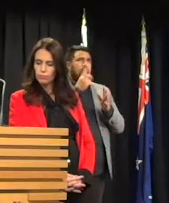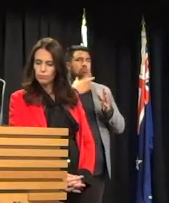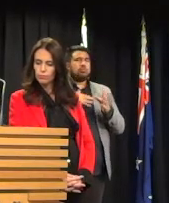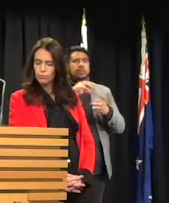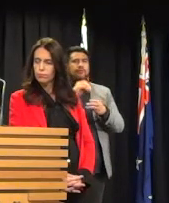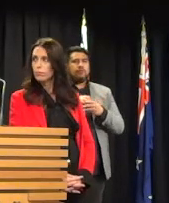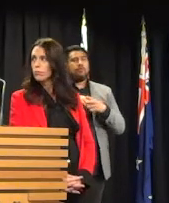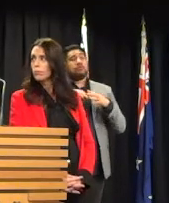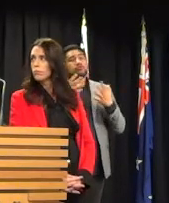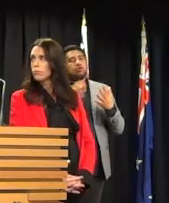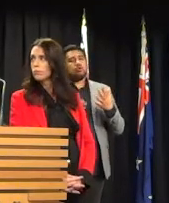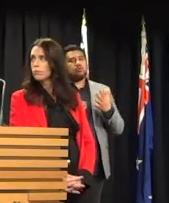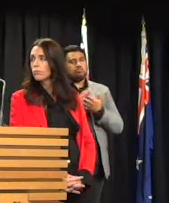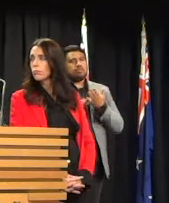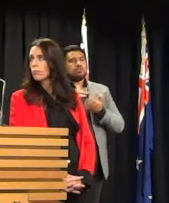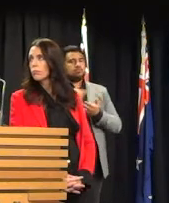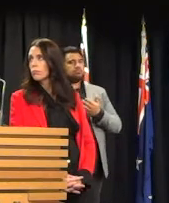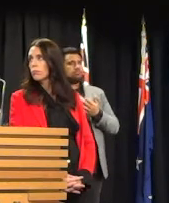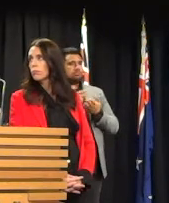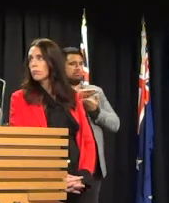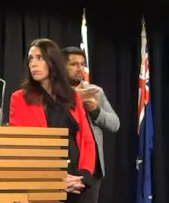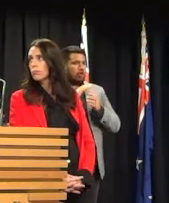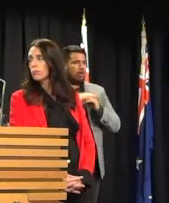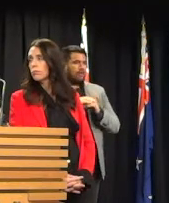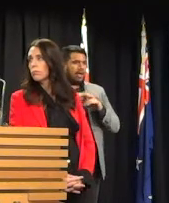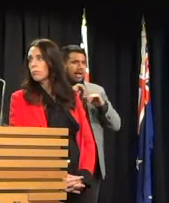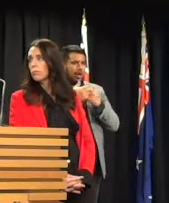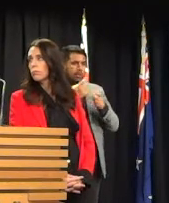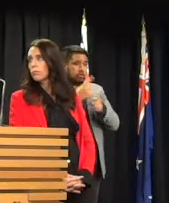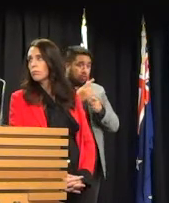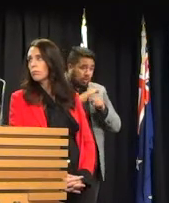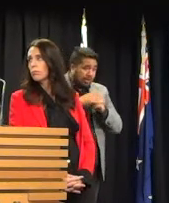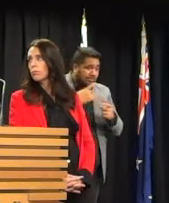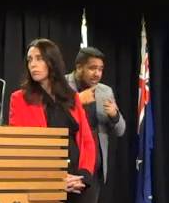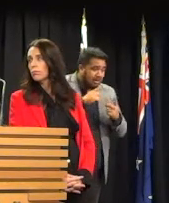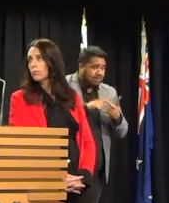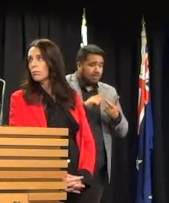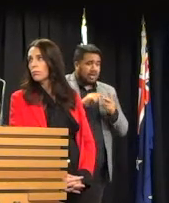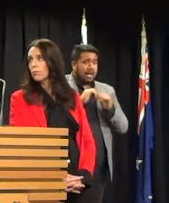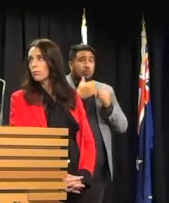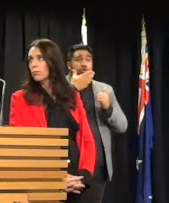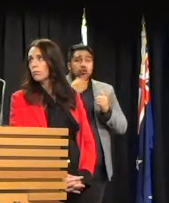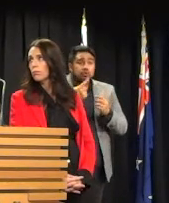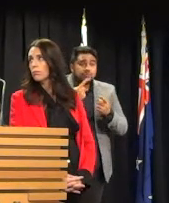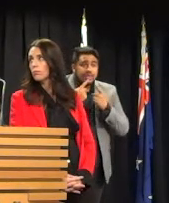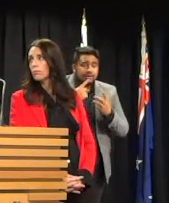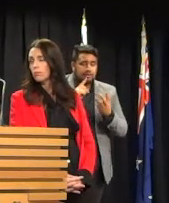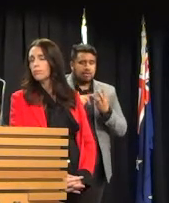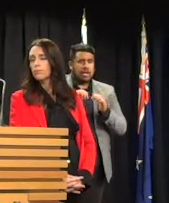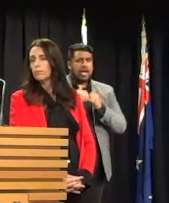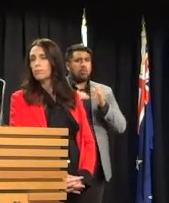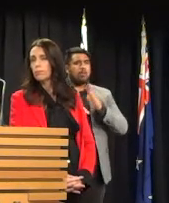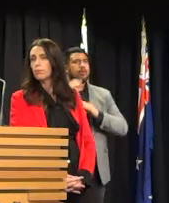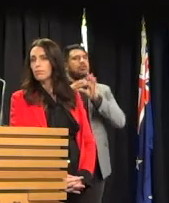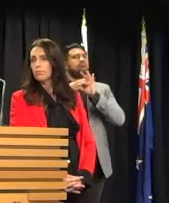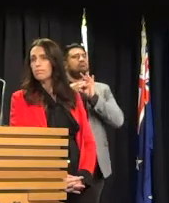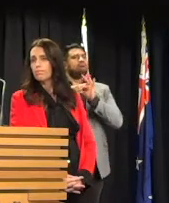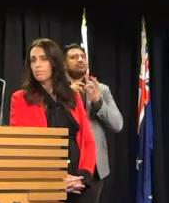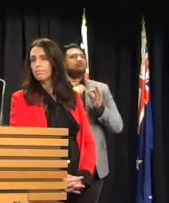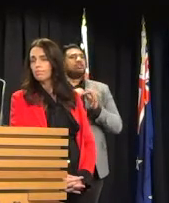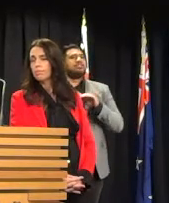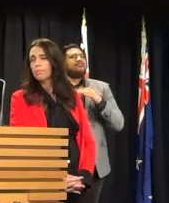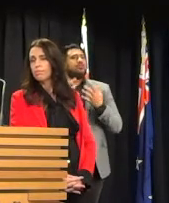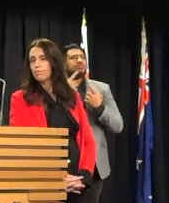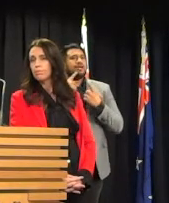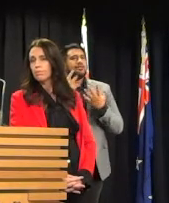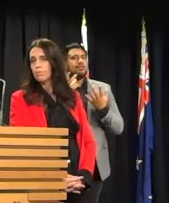how we discuss data, how we use data, and how we build trust around data more effectively. And this will